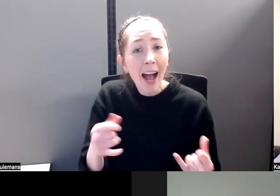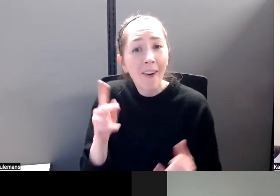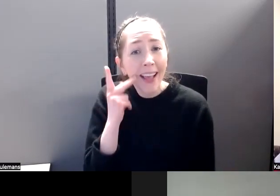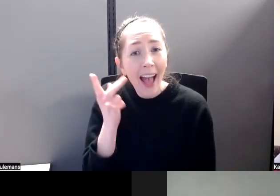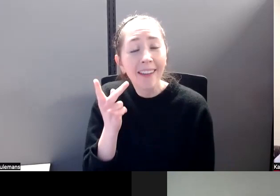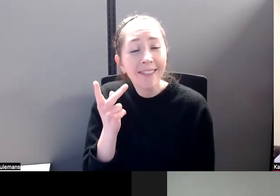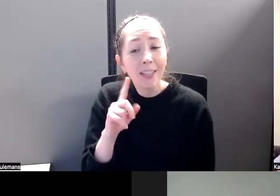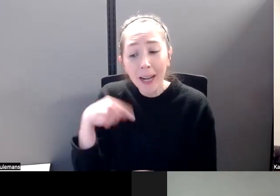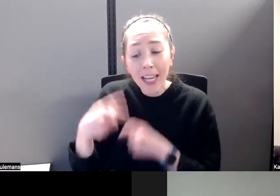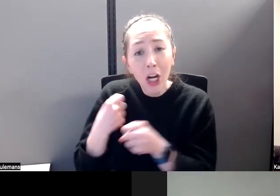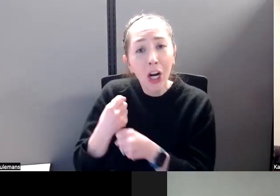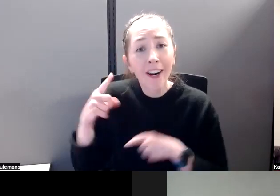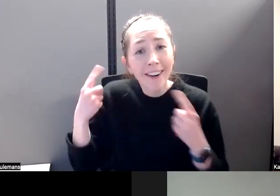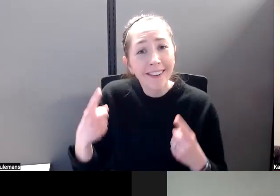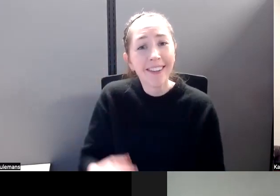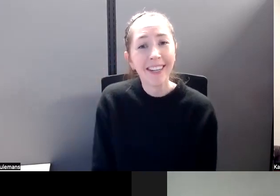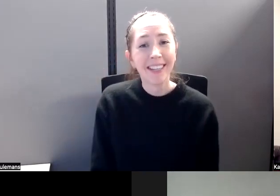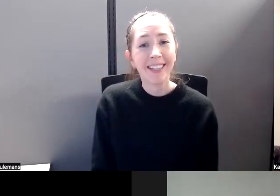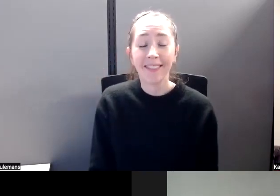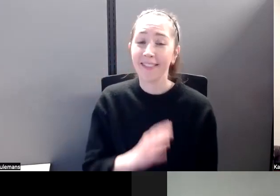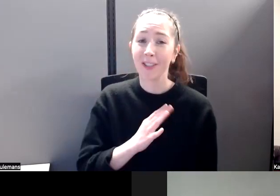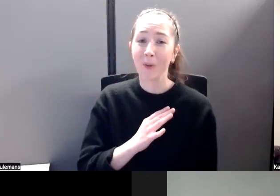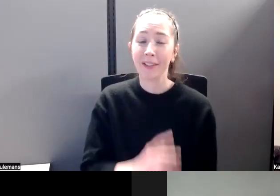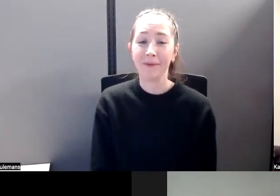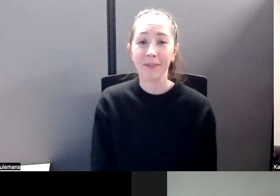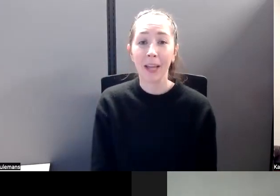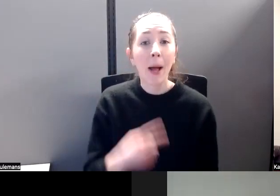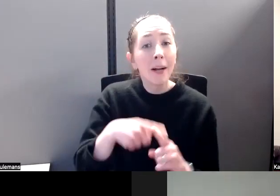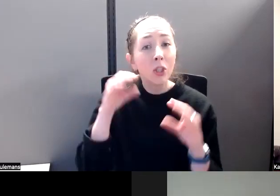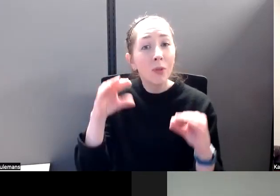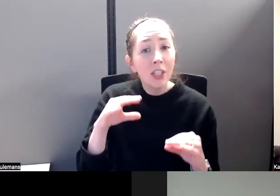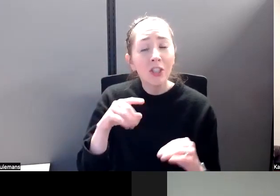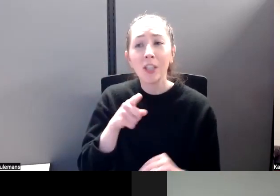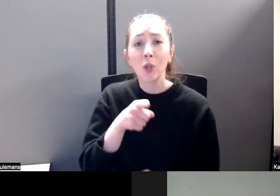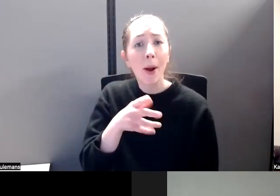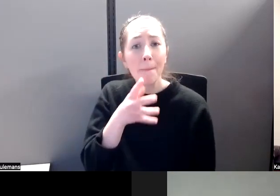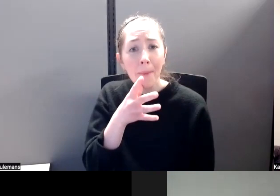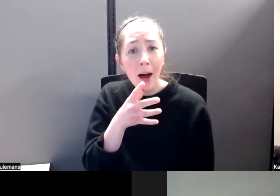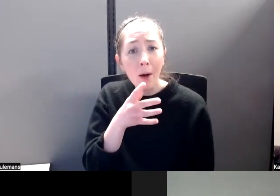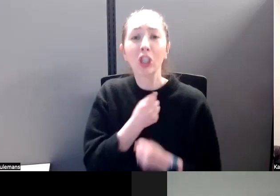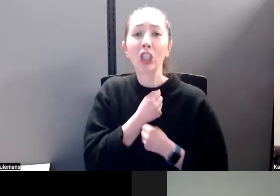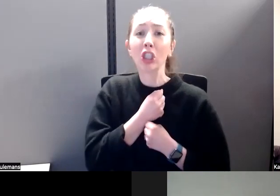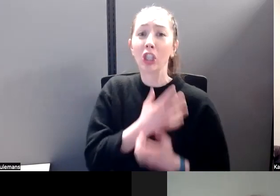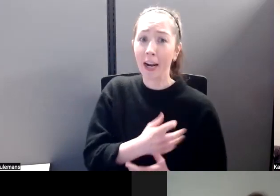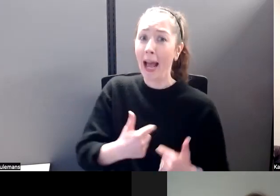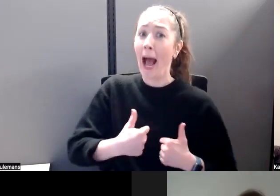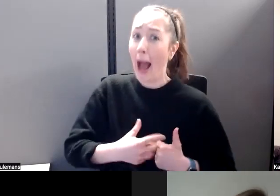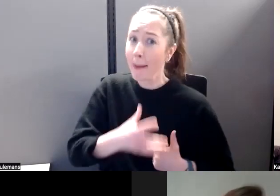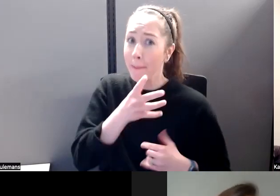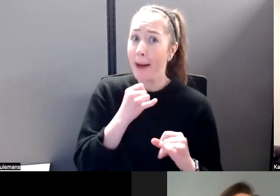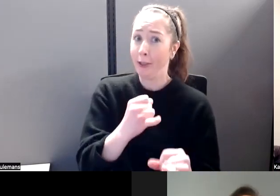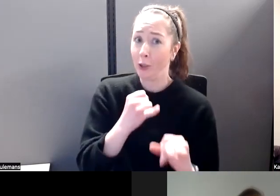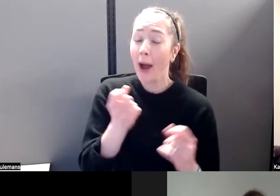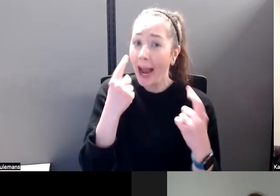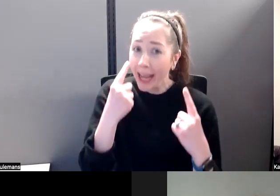been a year. Yeah. It's pretty cool. And you teach, and you're a mom, which is exhausting, because I am one as well. And I